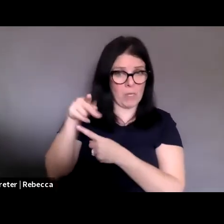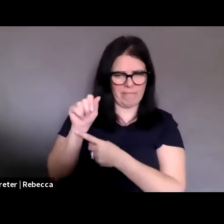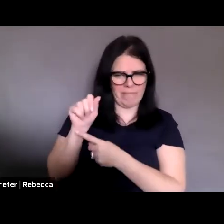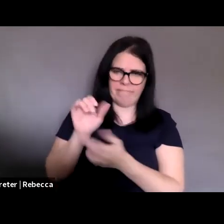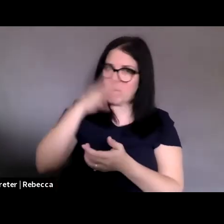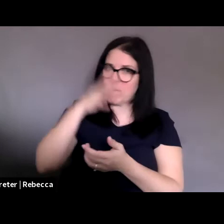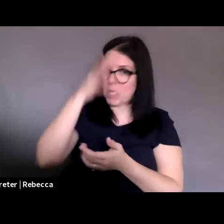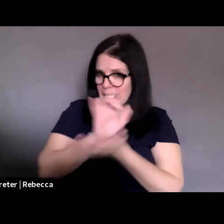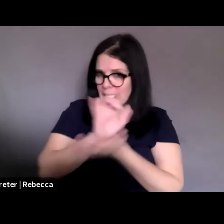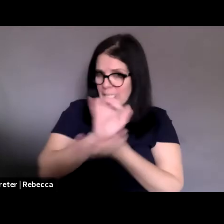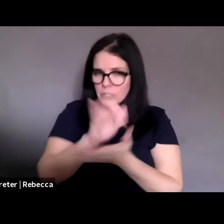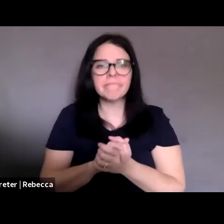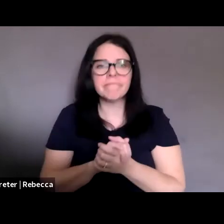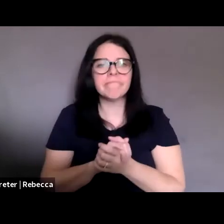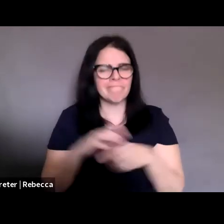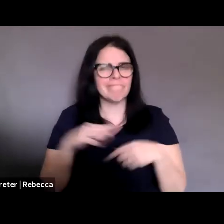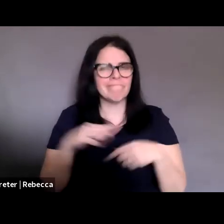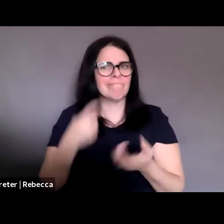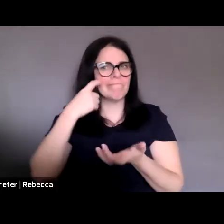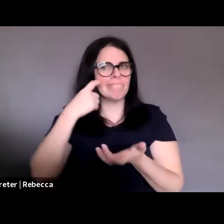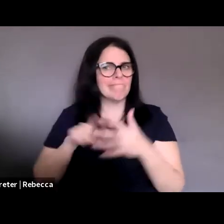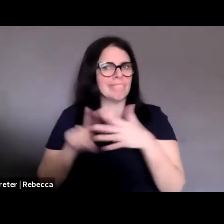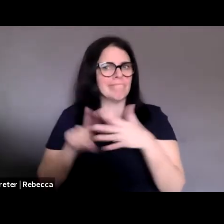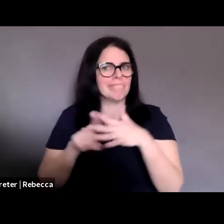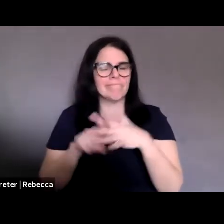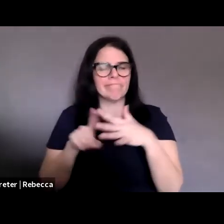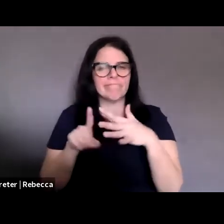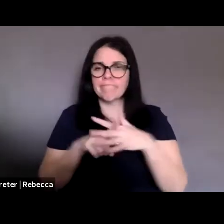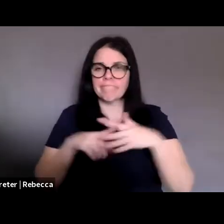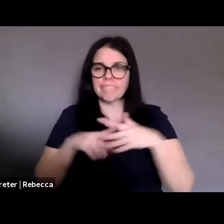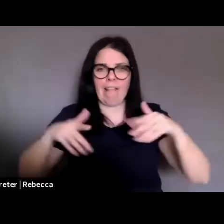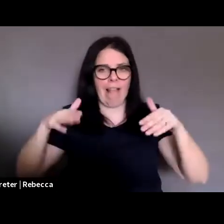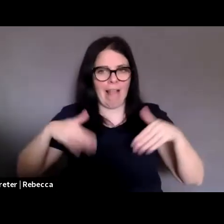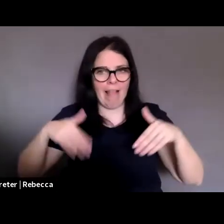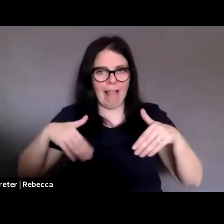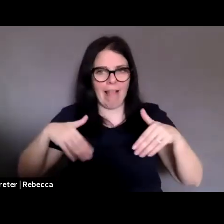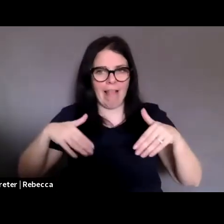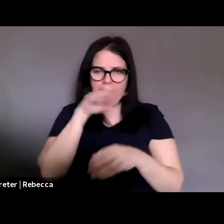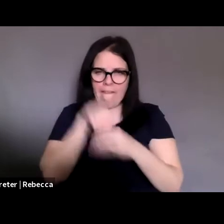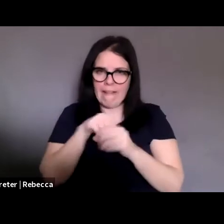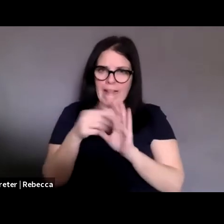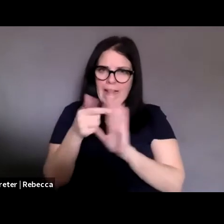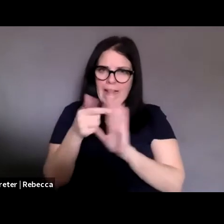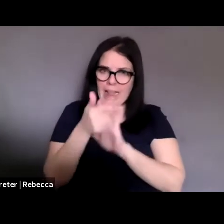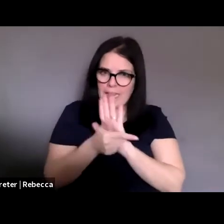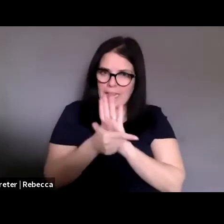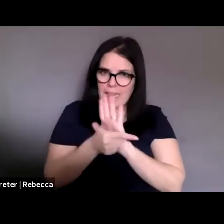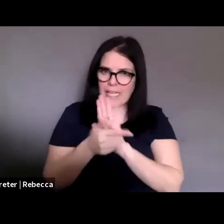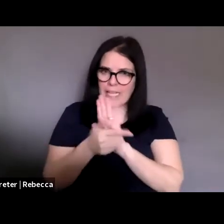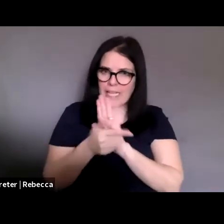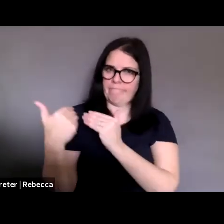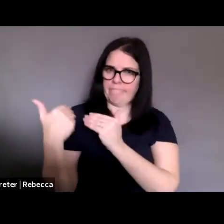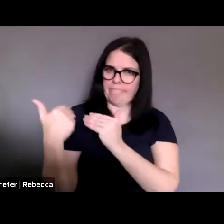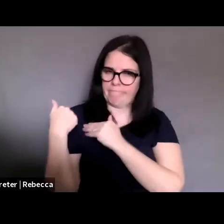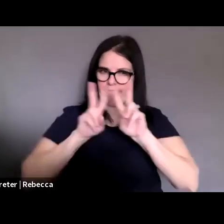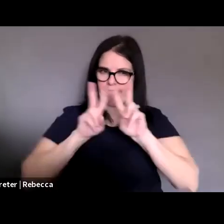to engage in thorough statutory best interests of the child analysis in the majority